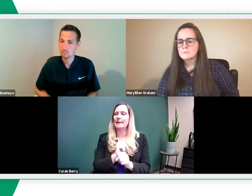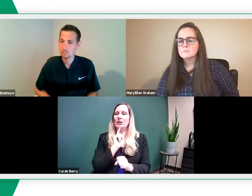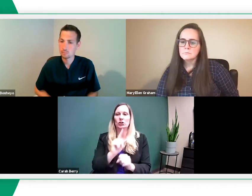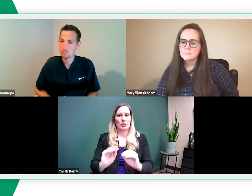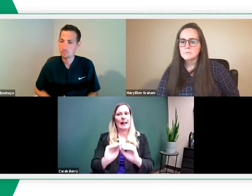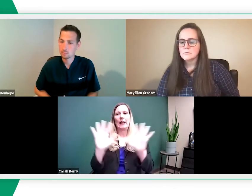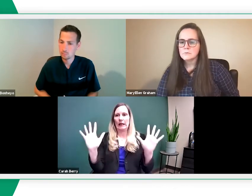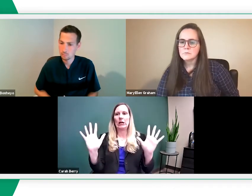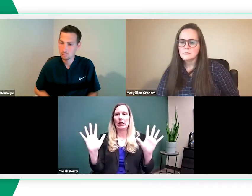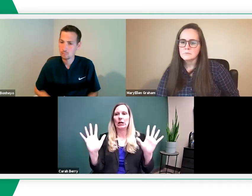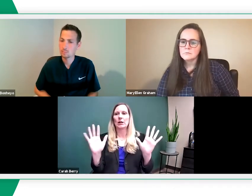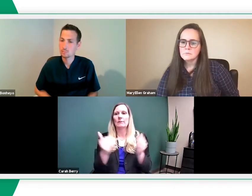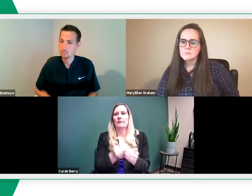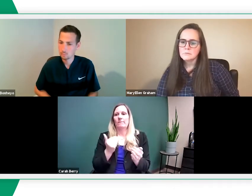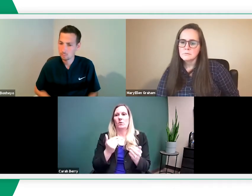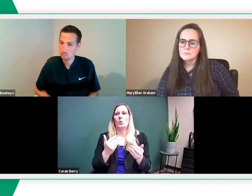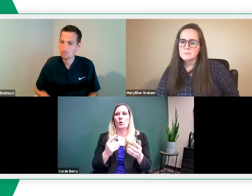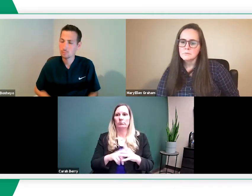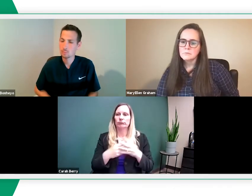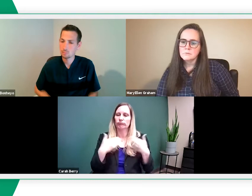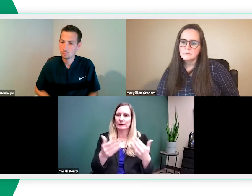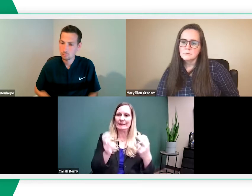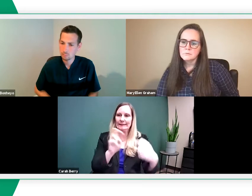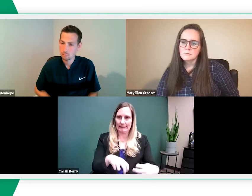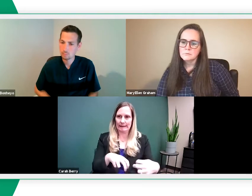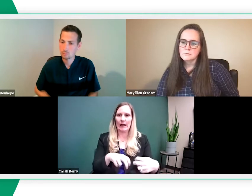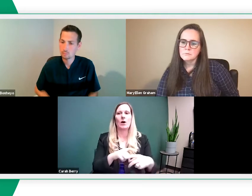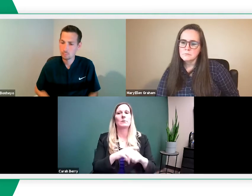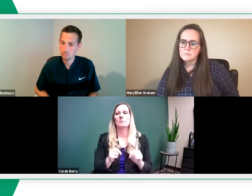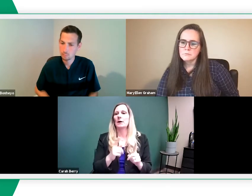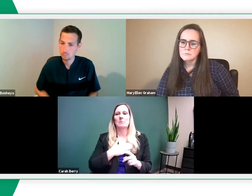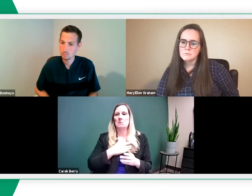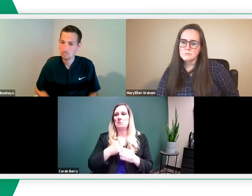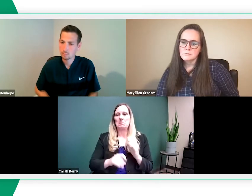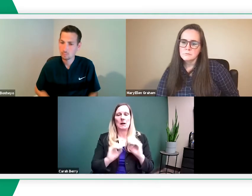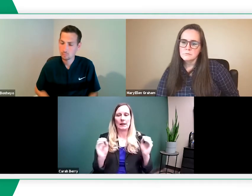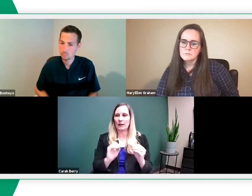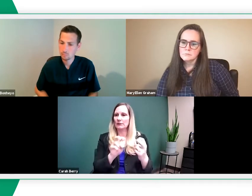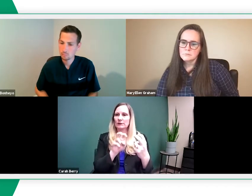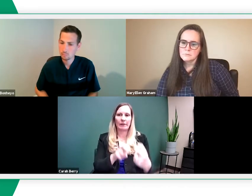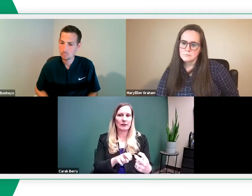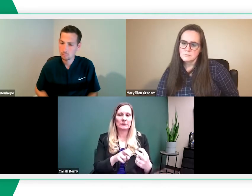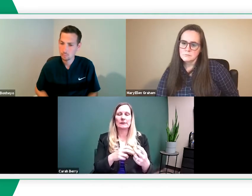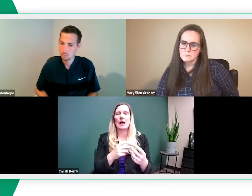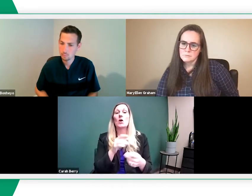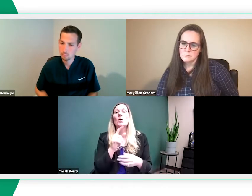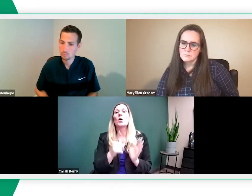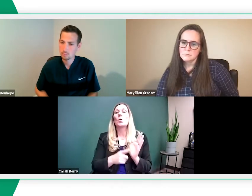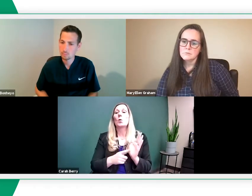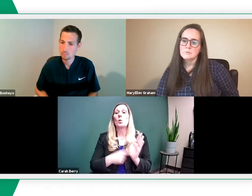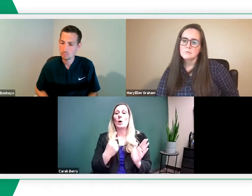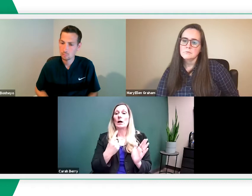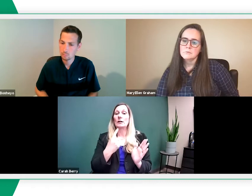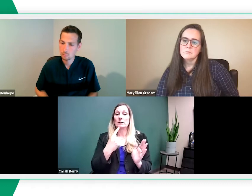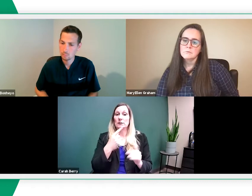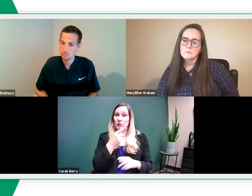companies, there may be a cost. So do make sure that you're clear before you get started with a specific financial advisor. For